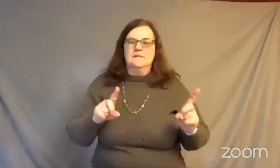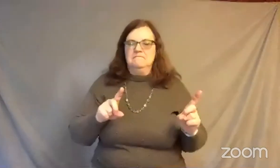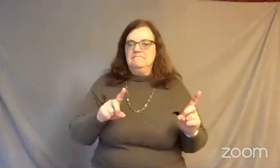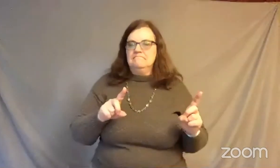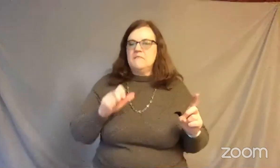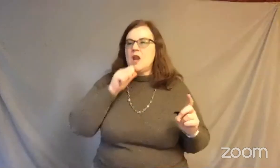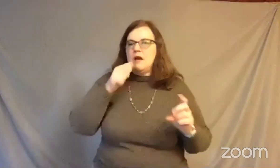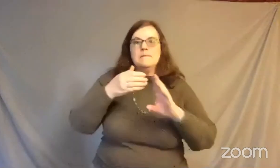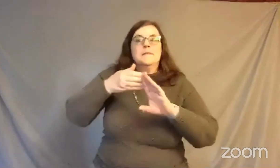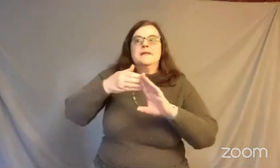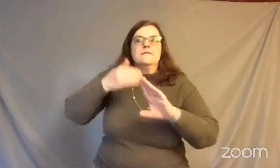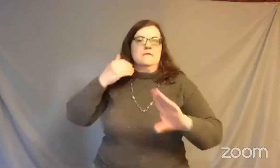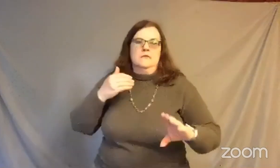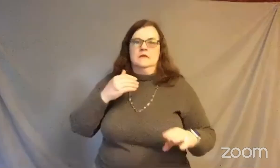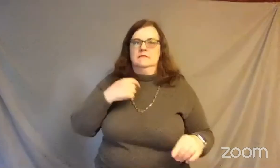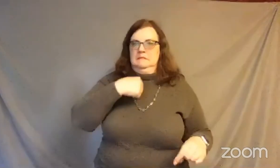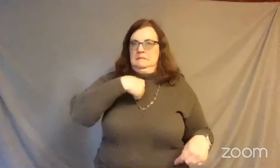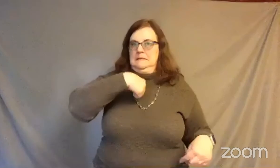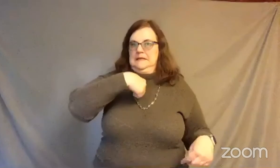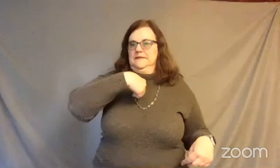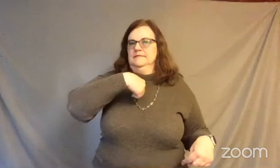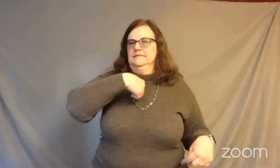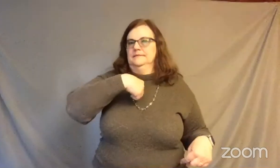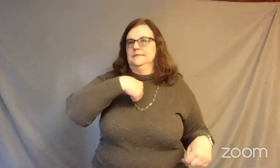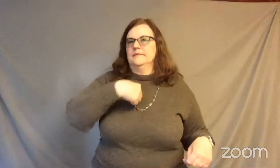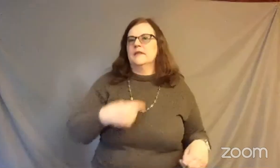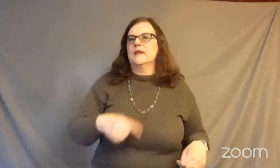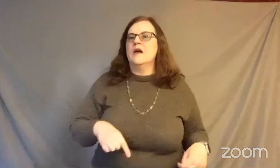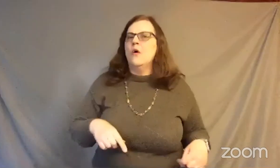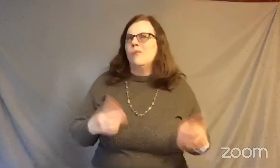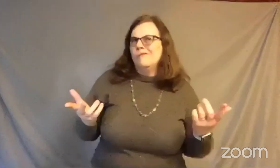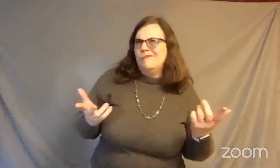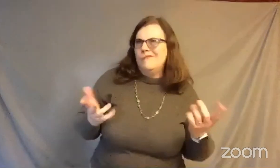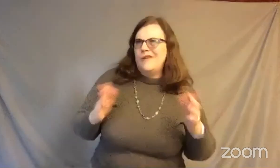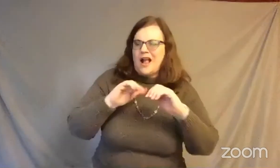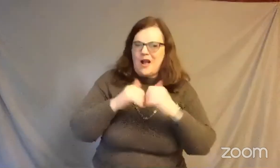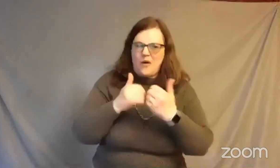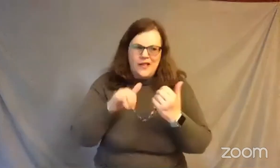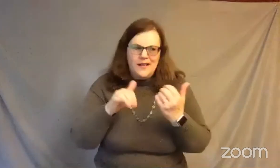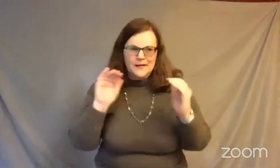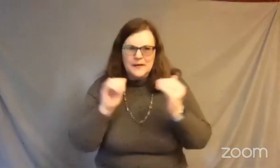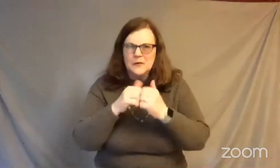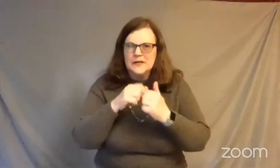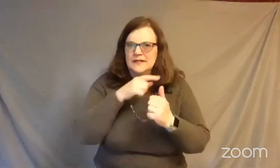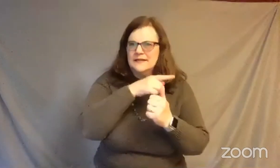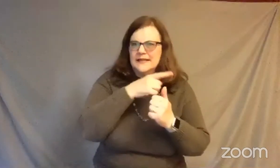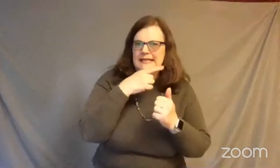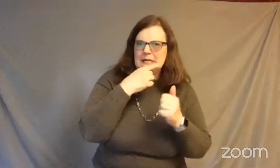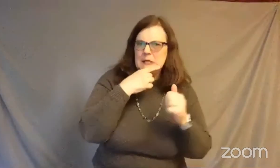3 years and 6 months, but not before the use of the first person pronoun.